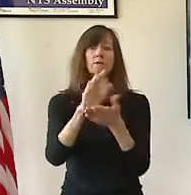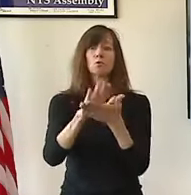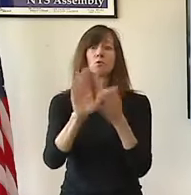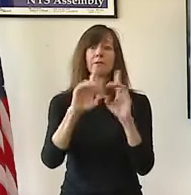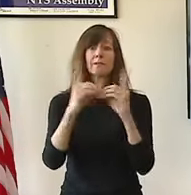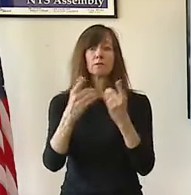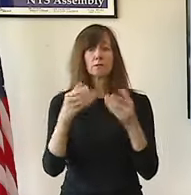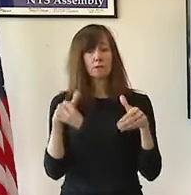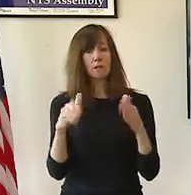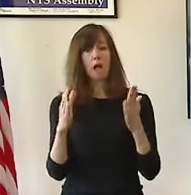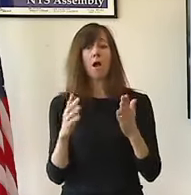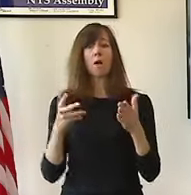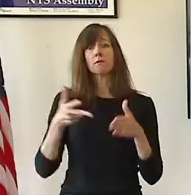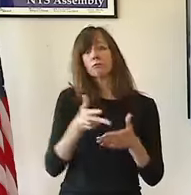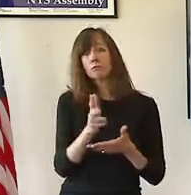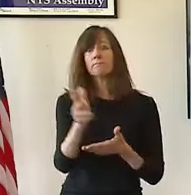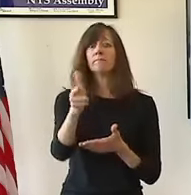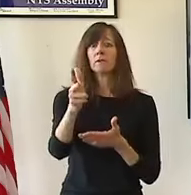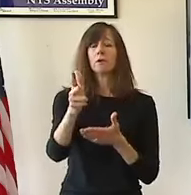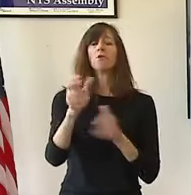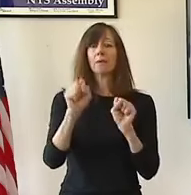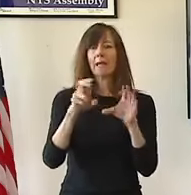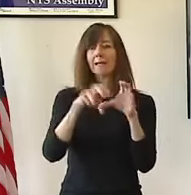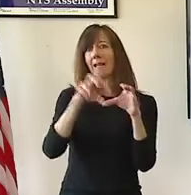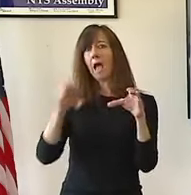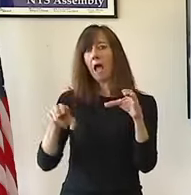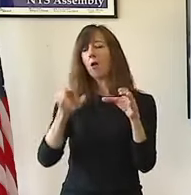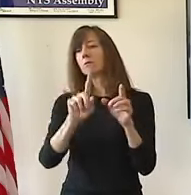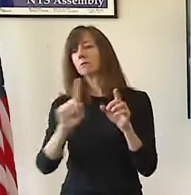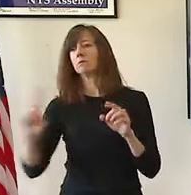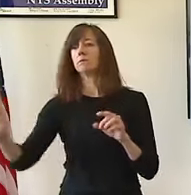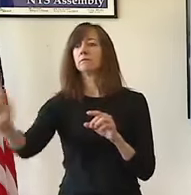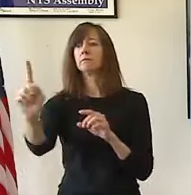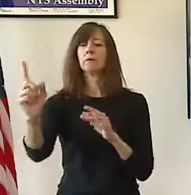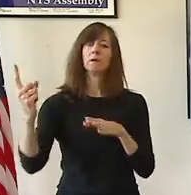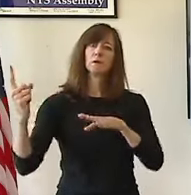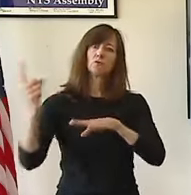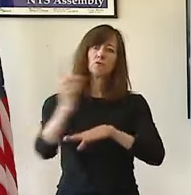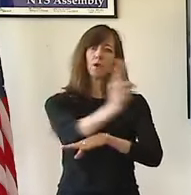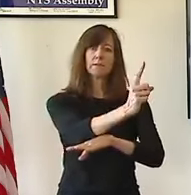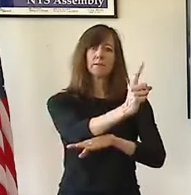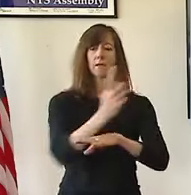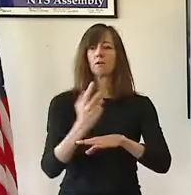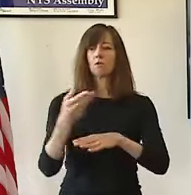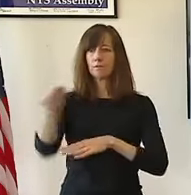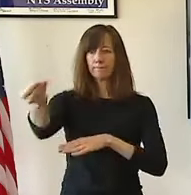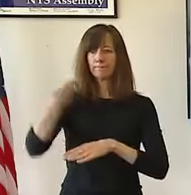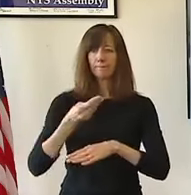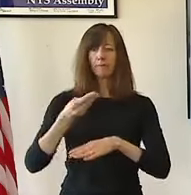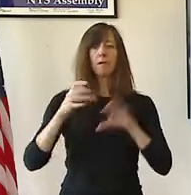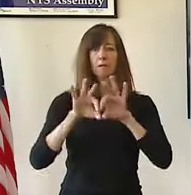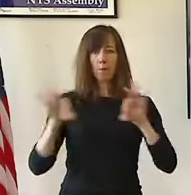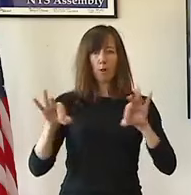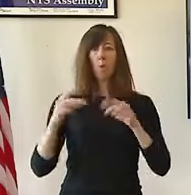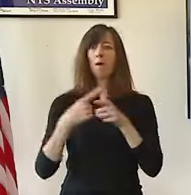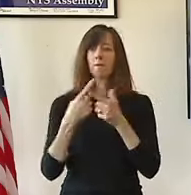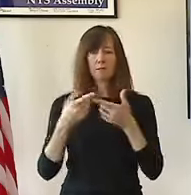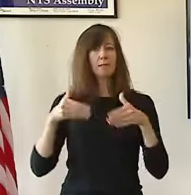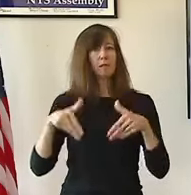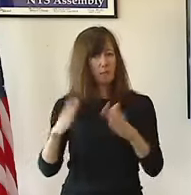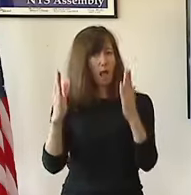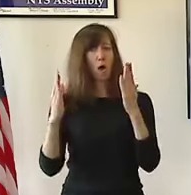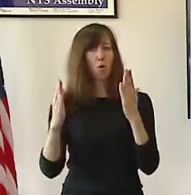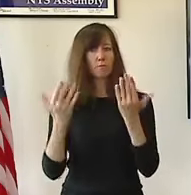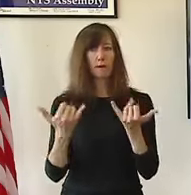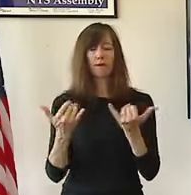car and walk up, cross the stage, and be handed a diploma. That is absolutely appropriate under the current guidance. Now,